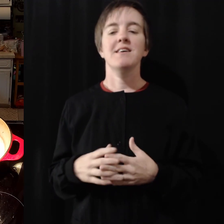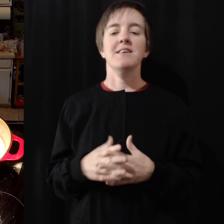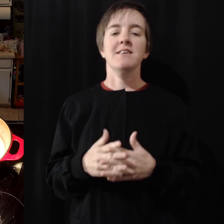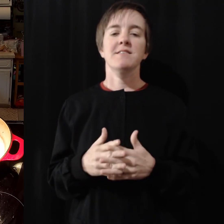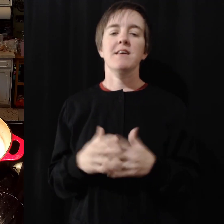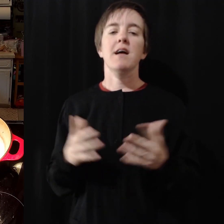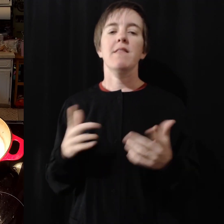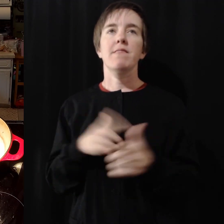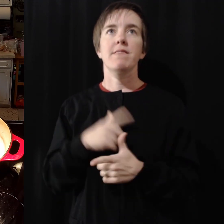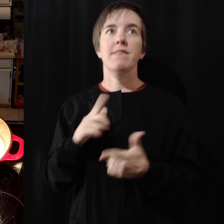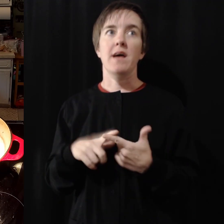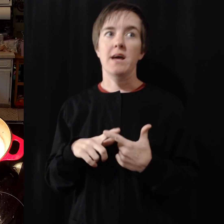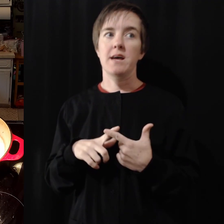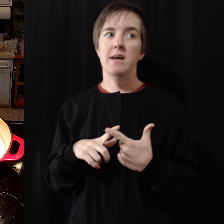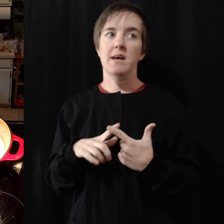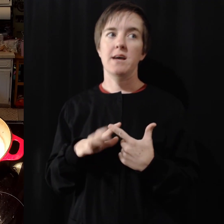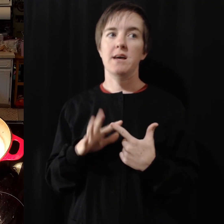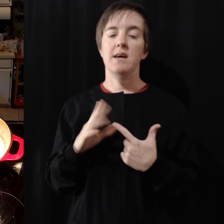And then